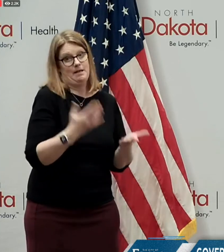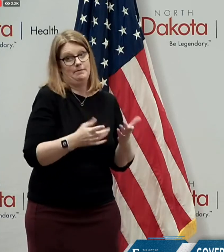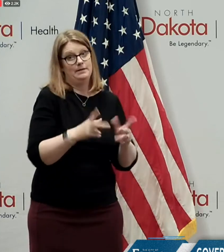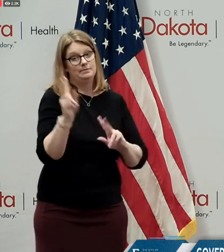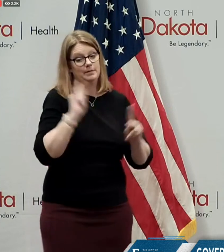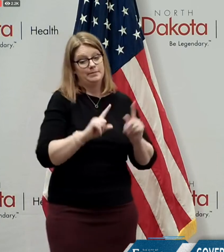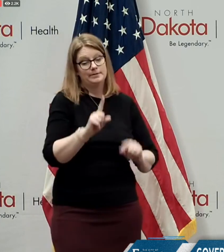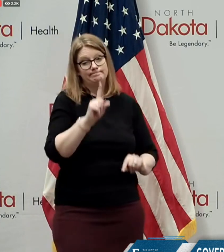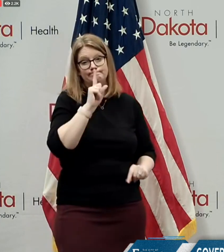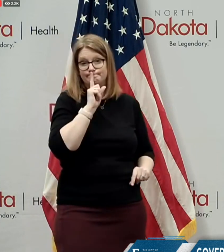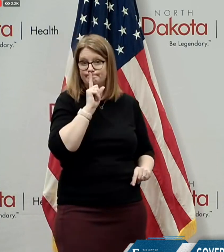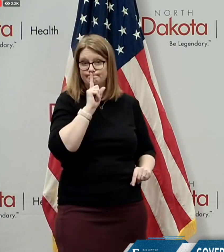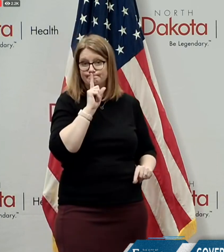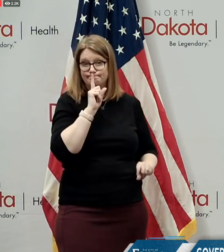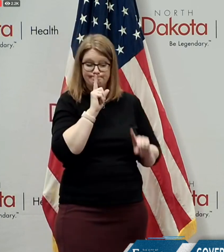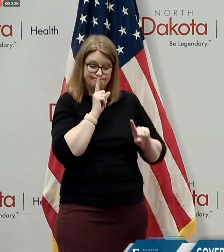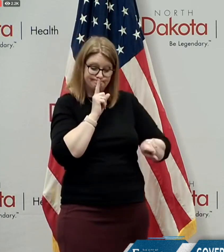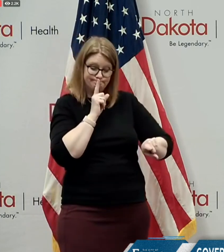indicate